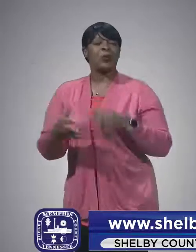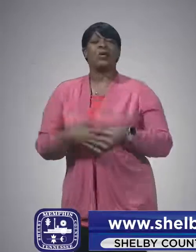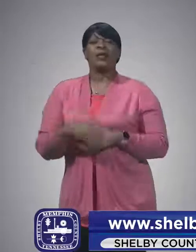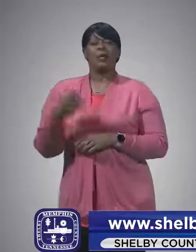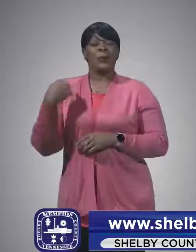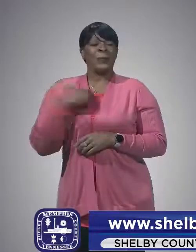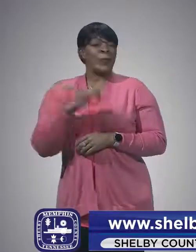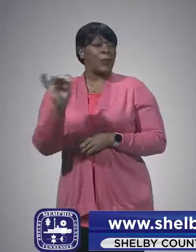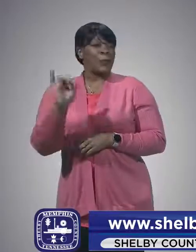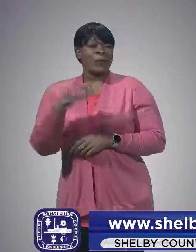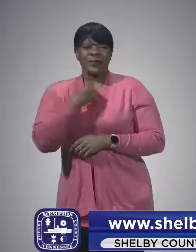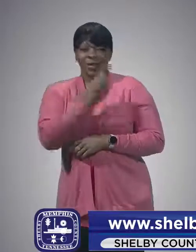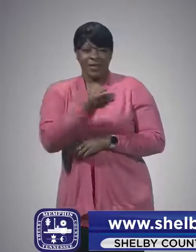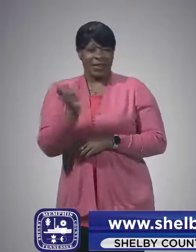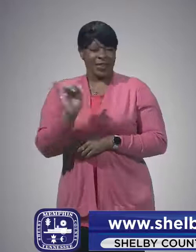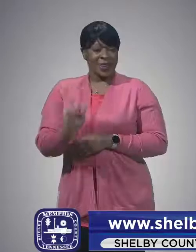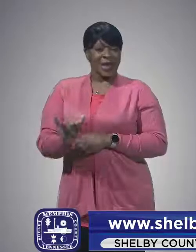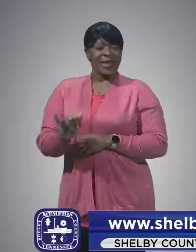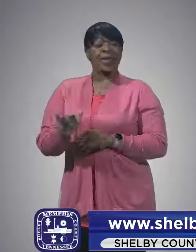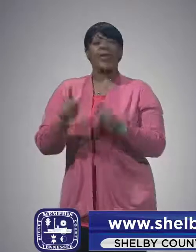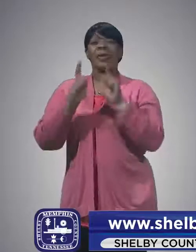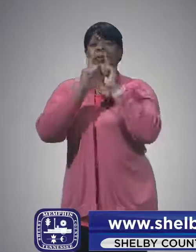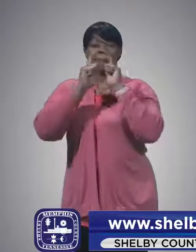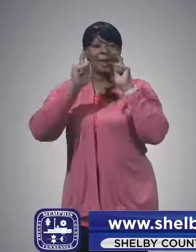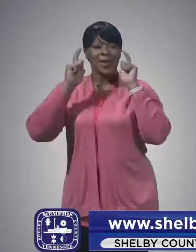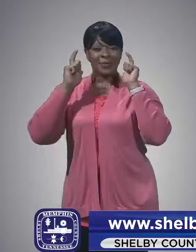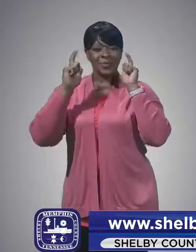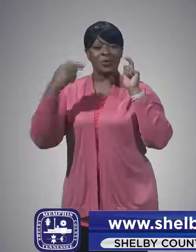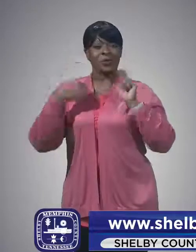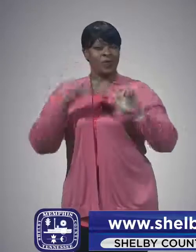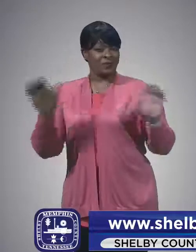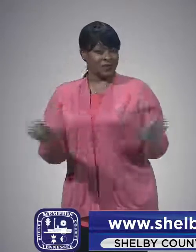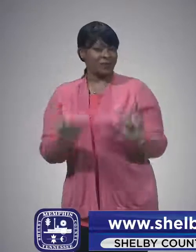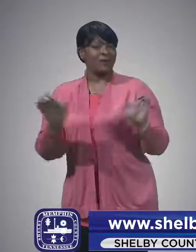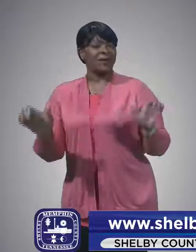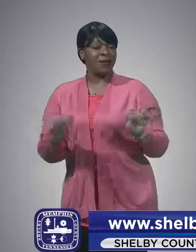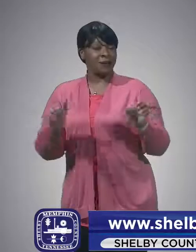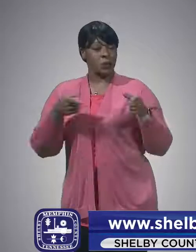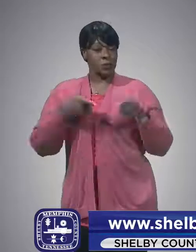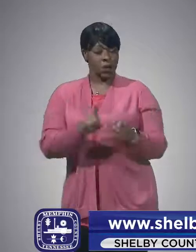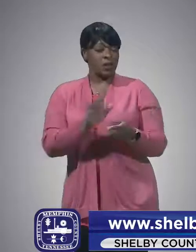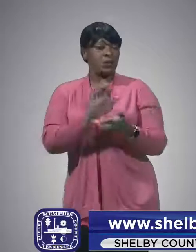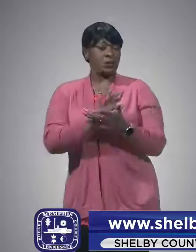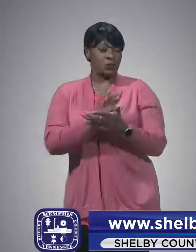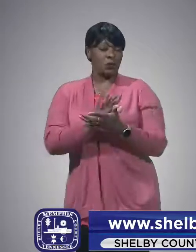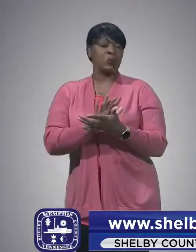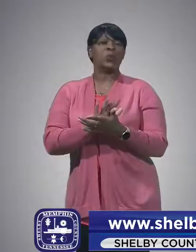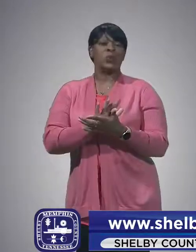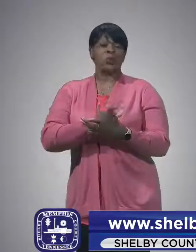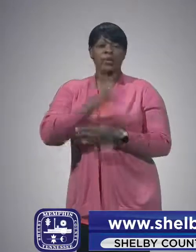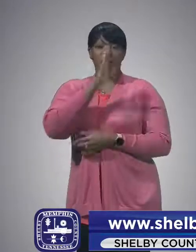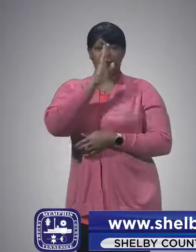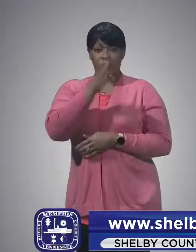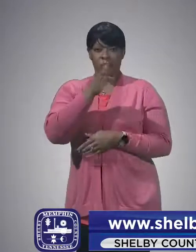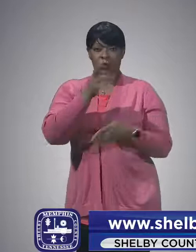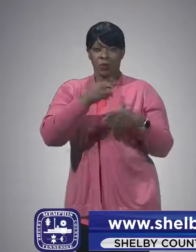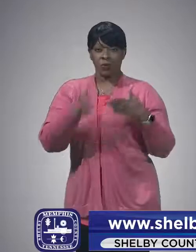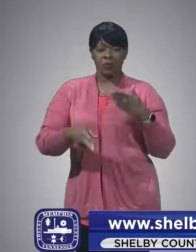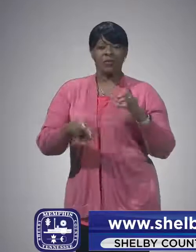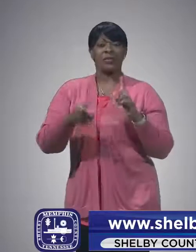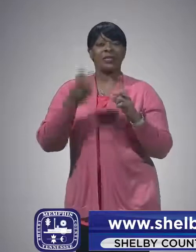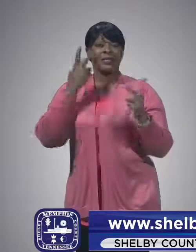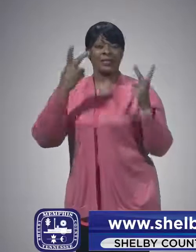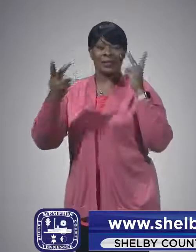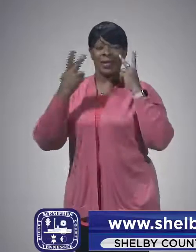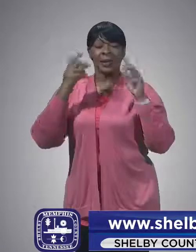we're also saying that the masking that we have done in schools is a direct result of seeing